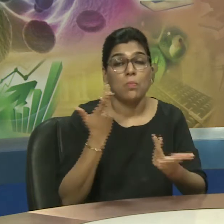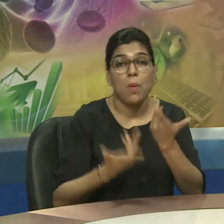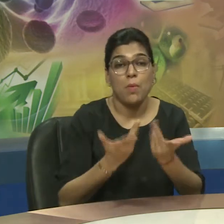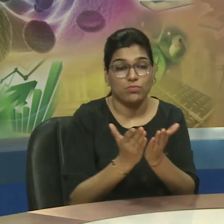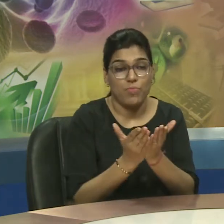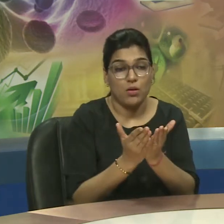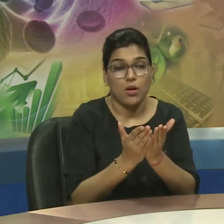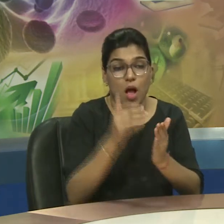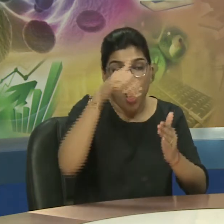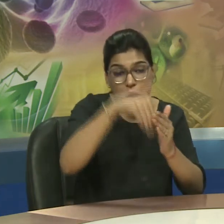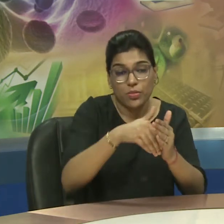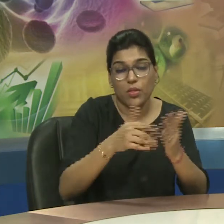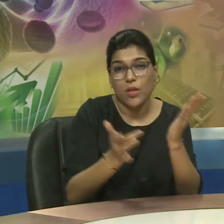which are